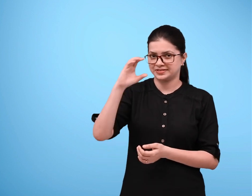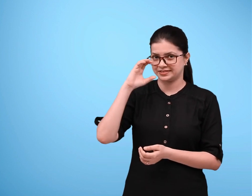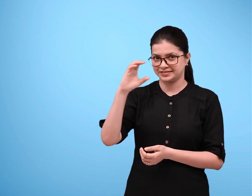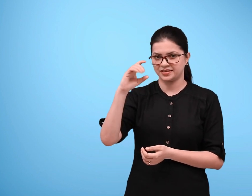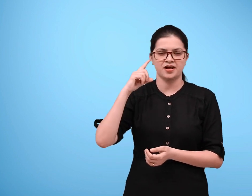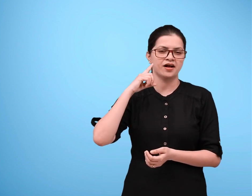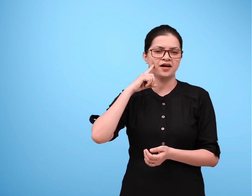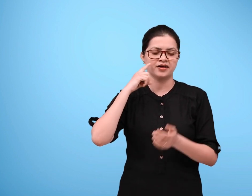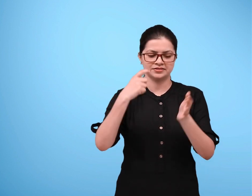circular motion,